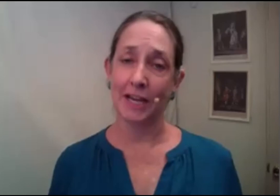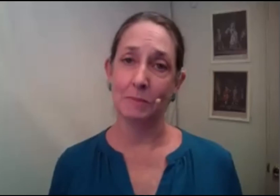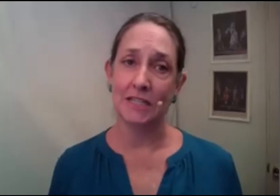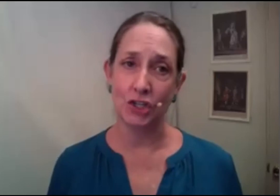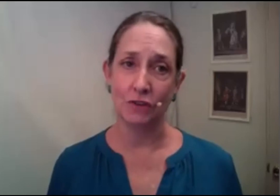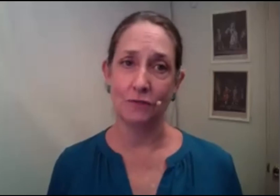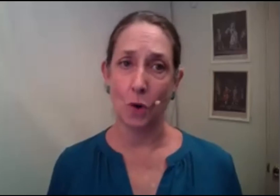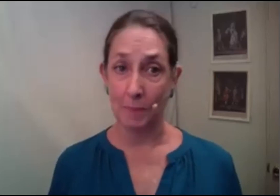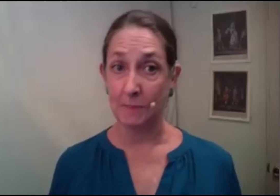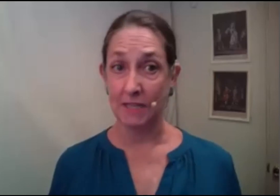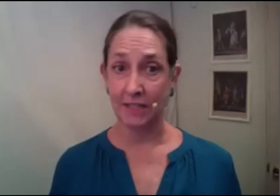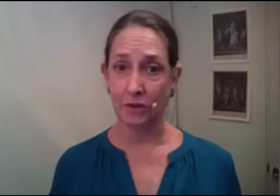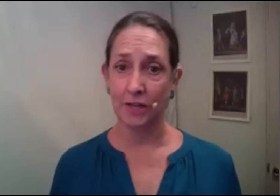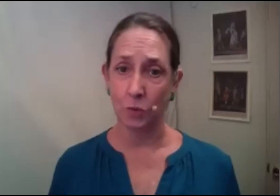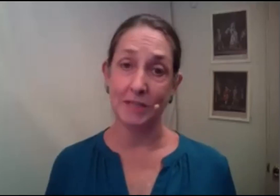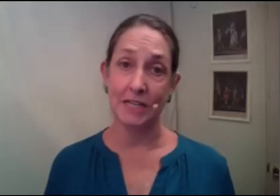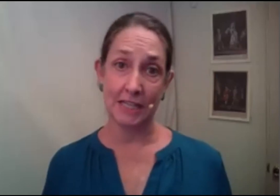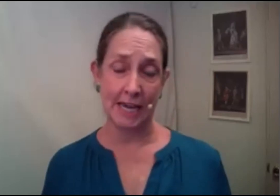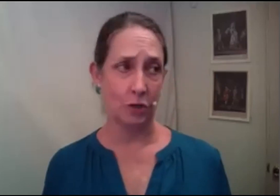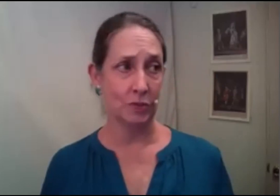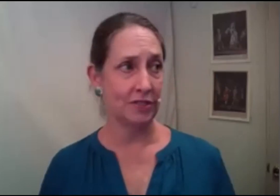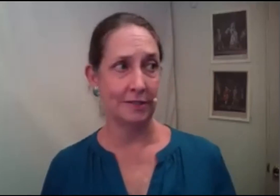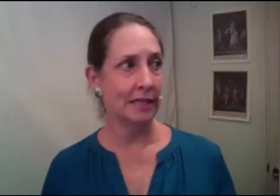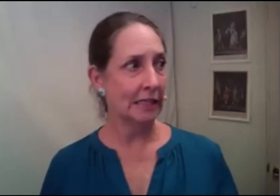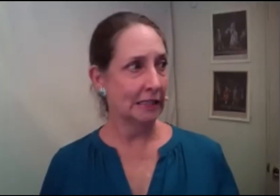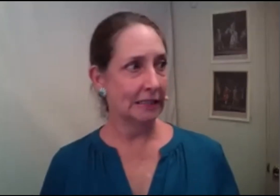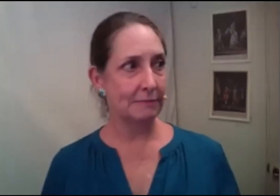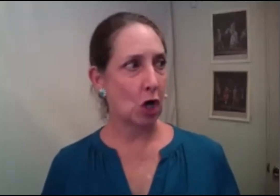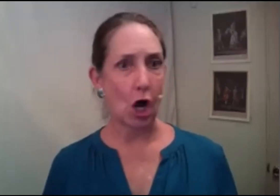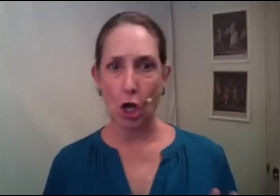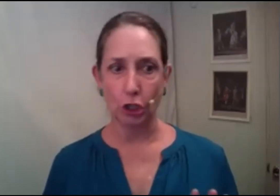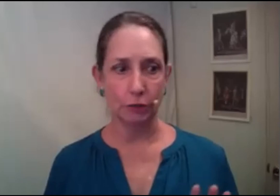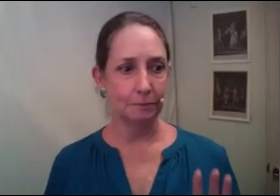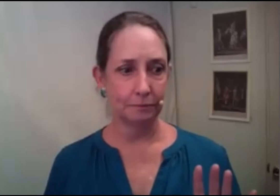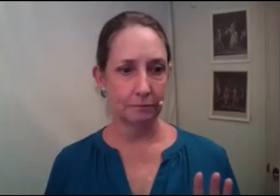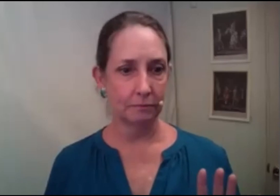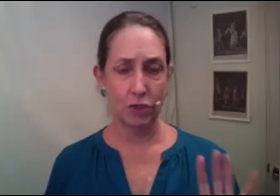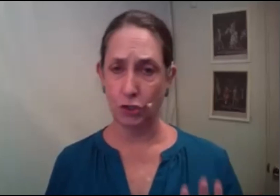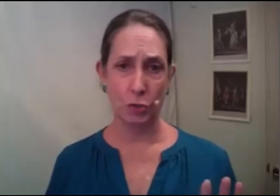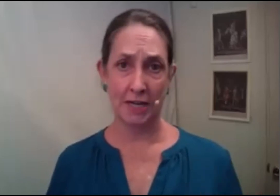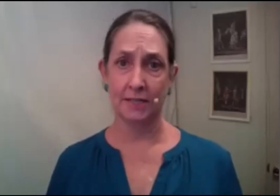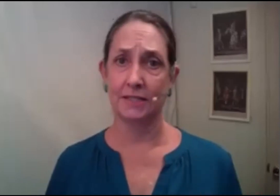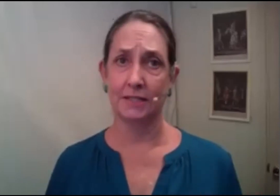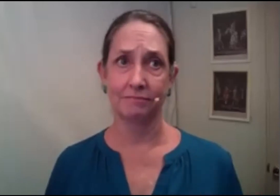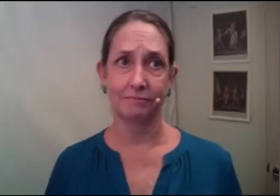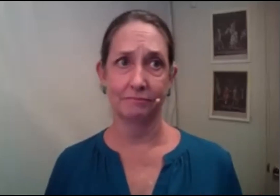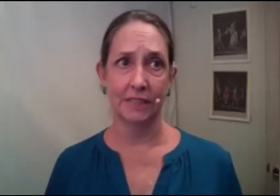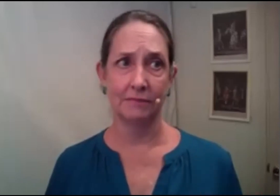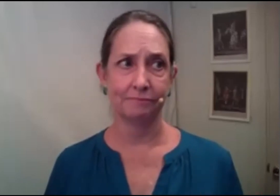gotten a recommendation for a babysitter, a young woman named Kate, who was this tall, studious,